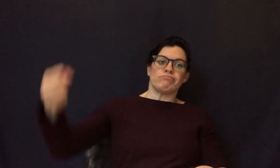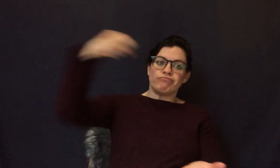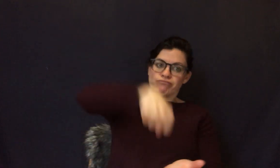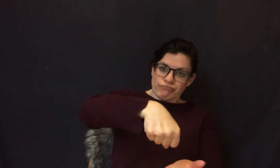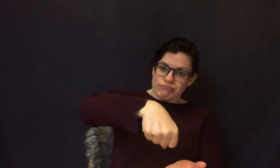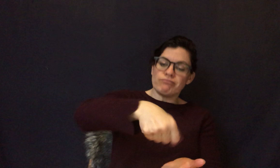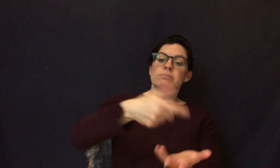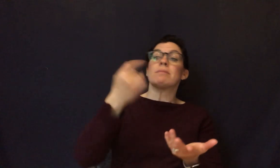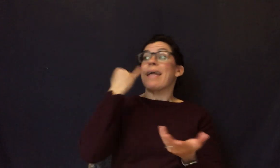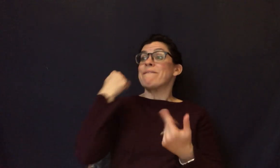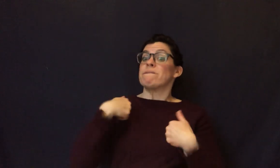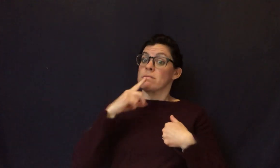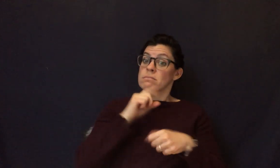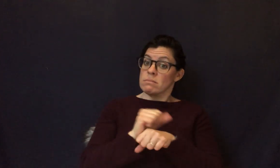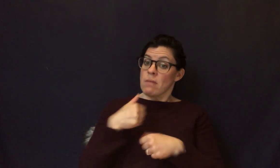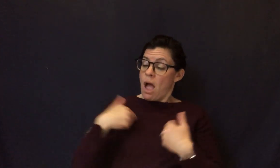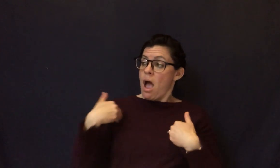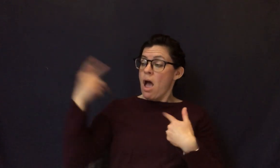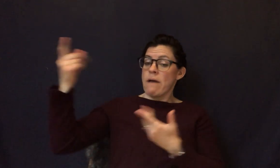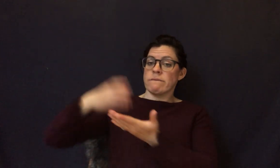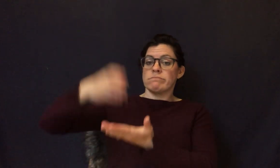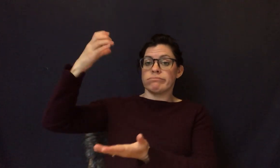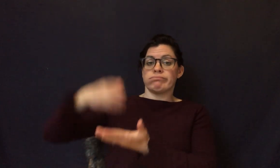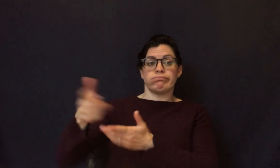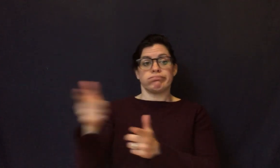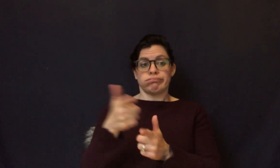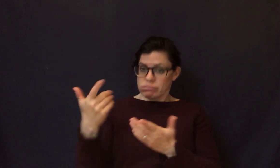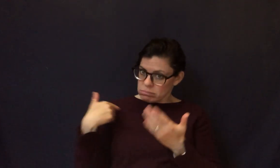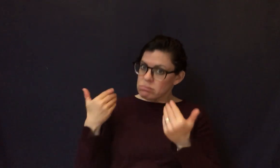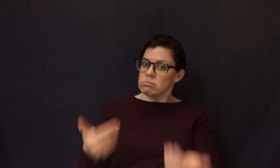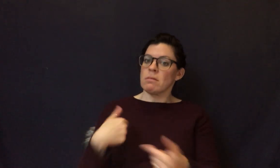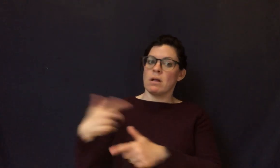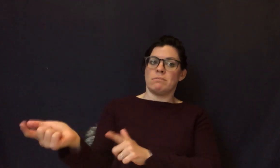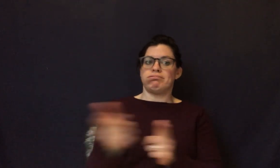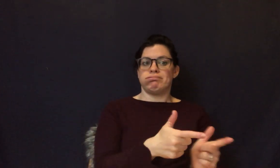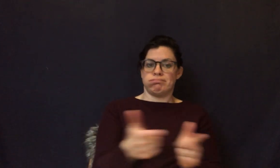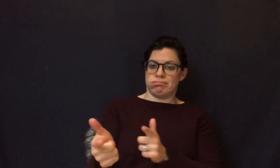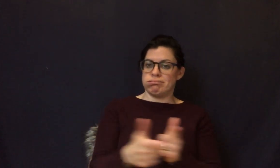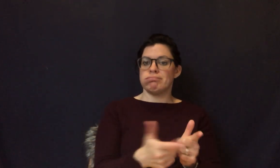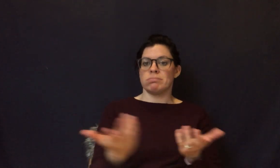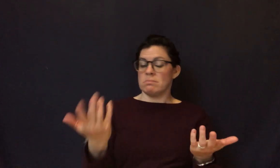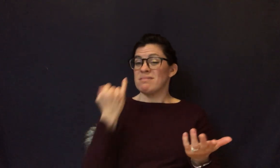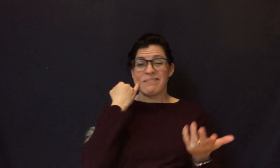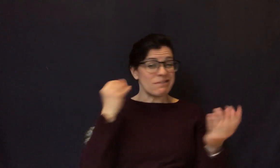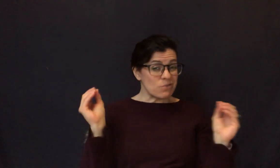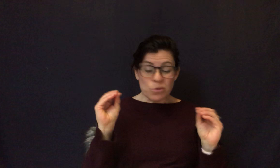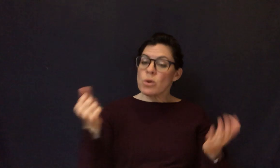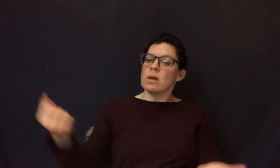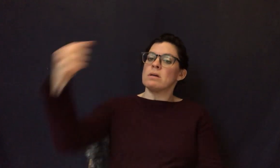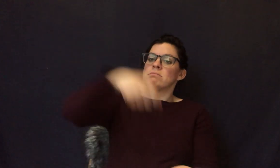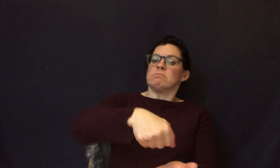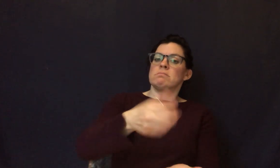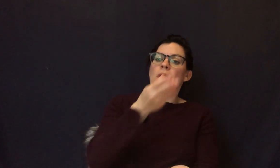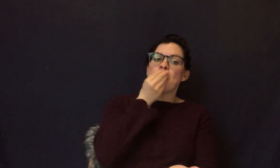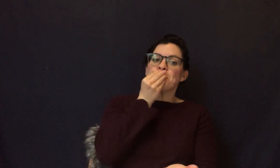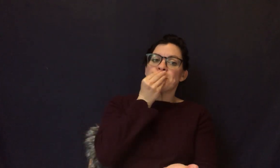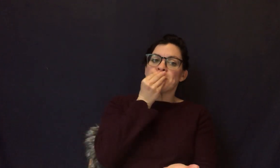all. So if you take some kind of a lid, put a lid over the frying pan, smother it, take away the oxygen, okay,